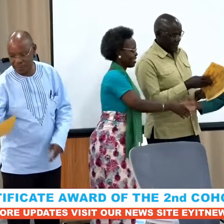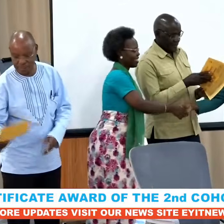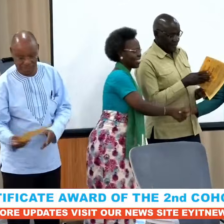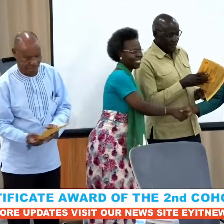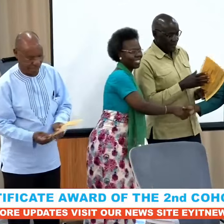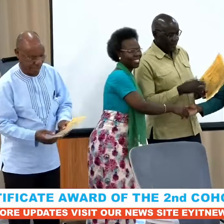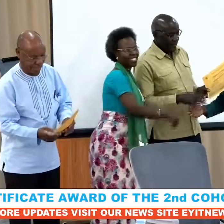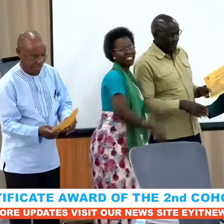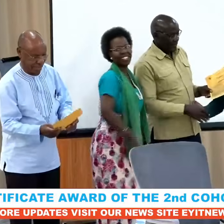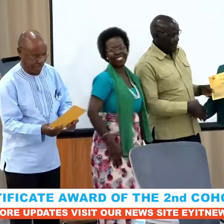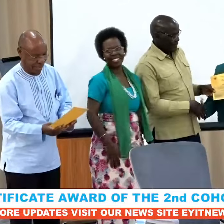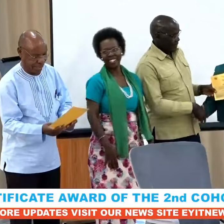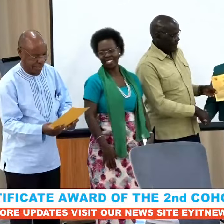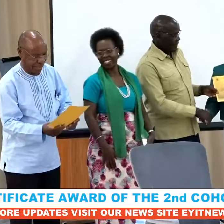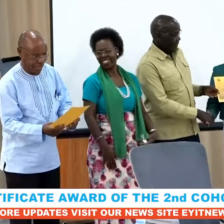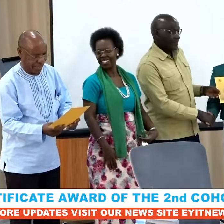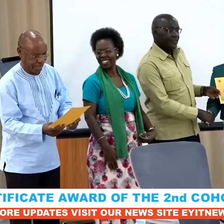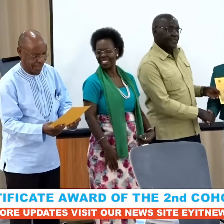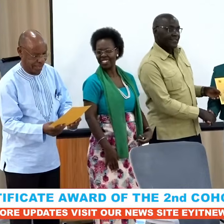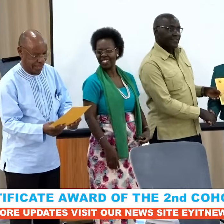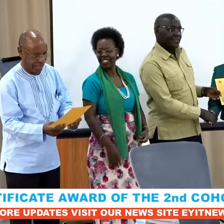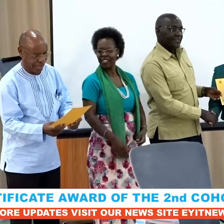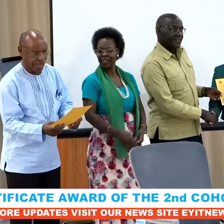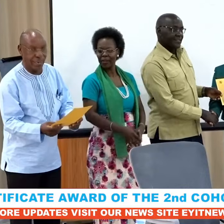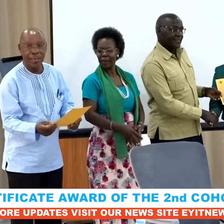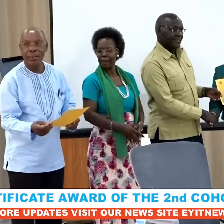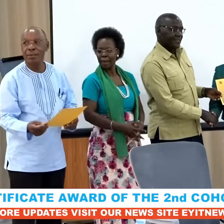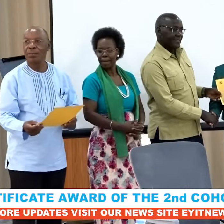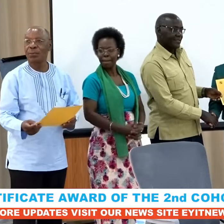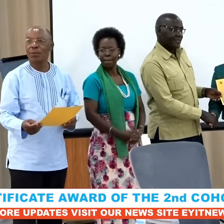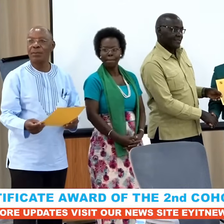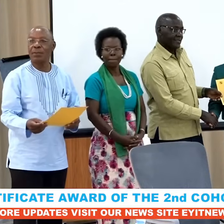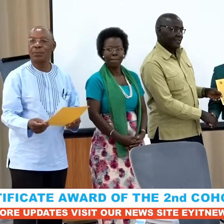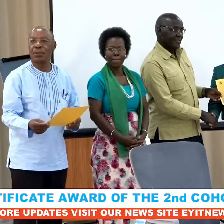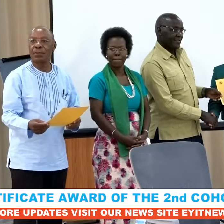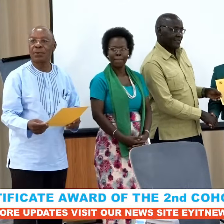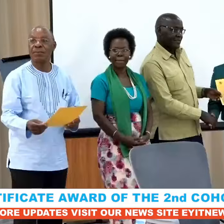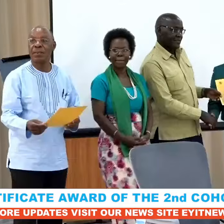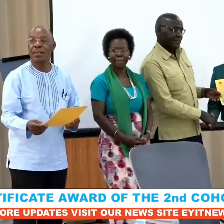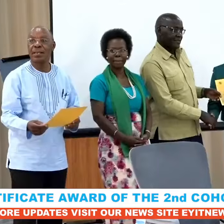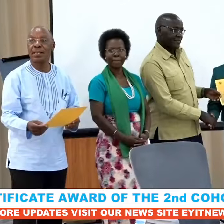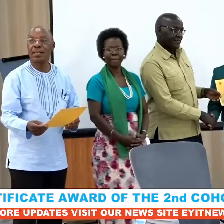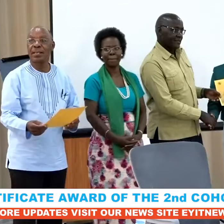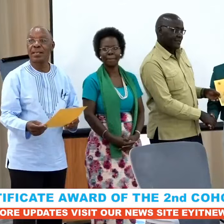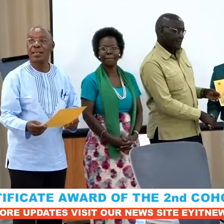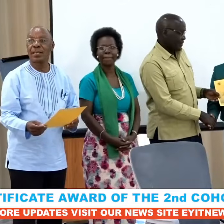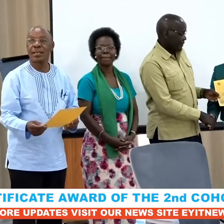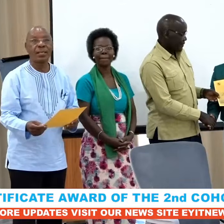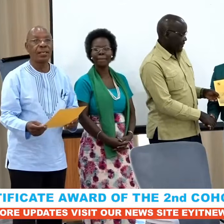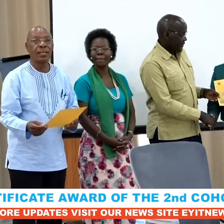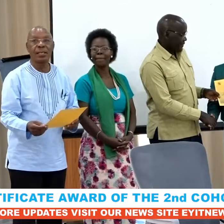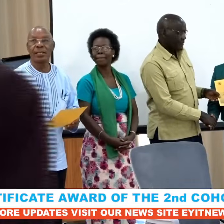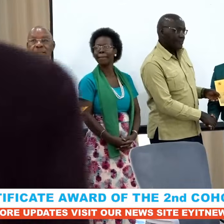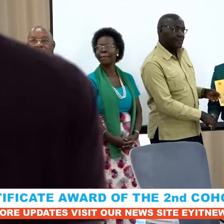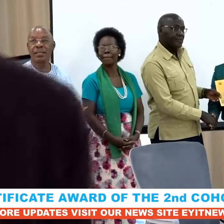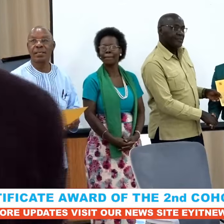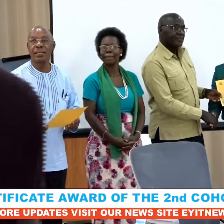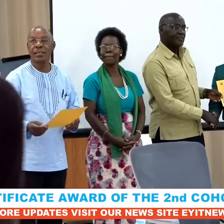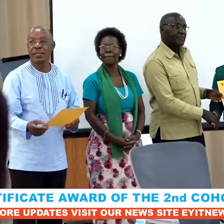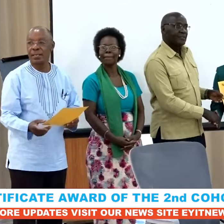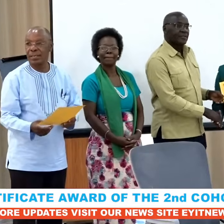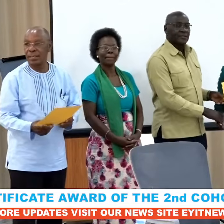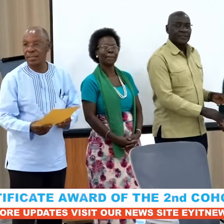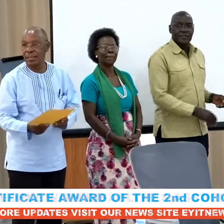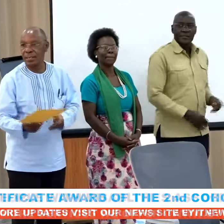Those were my classmates. I just repeated. I didn't attend the classes. That's why I know all of them. Tryphon?